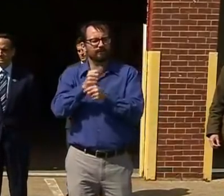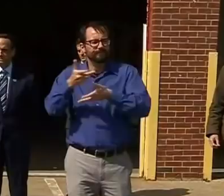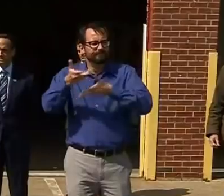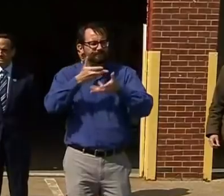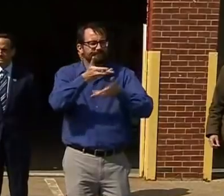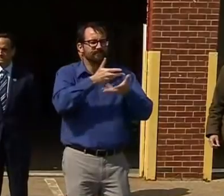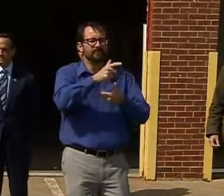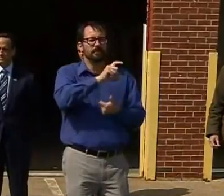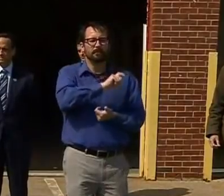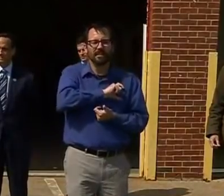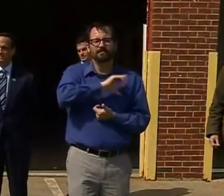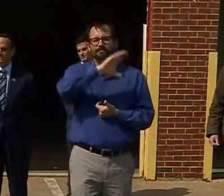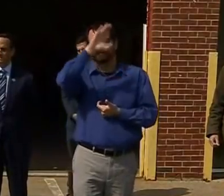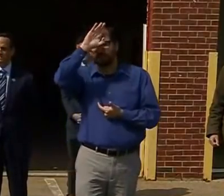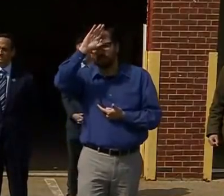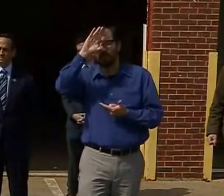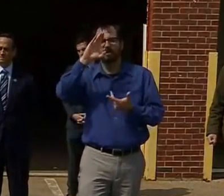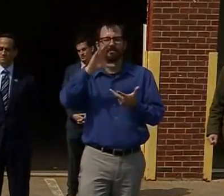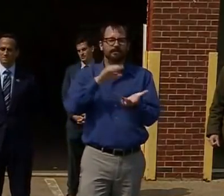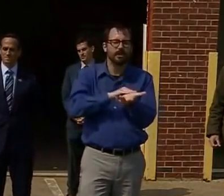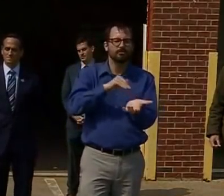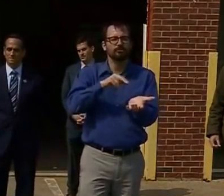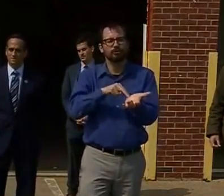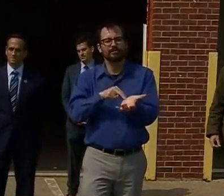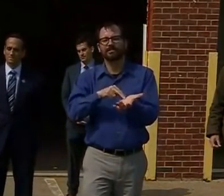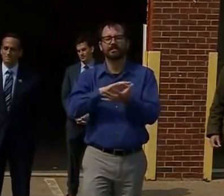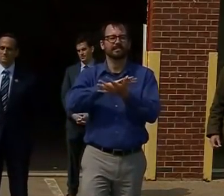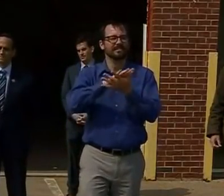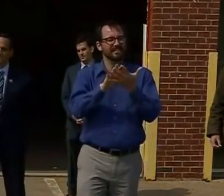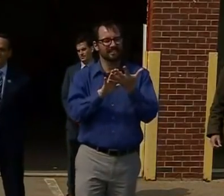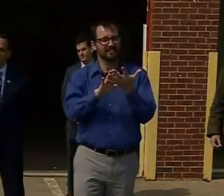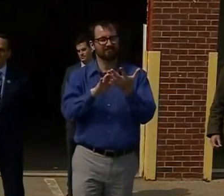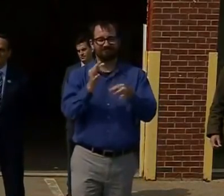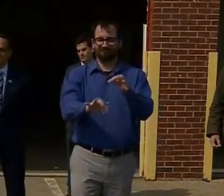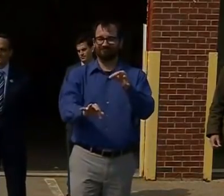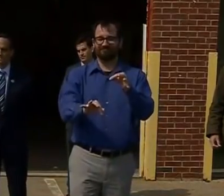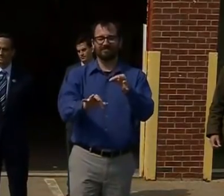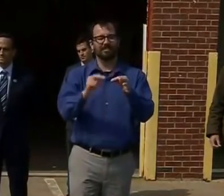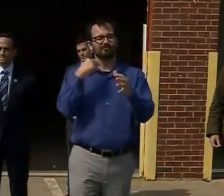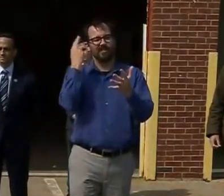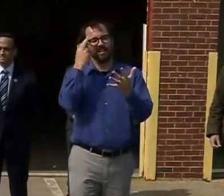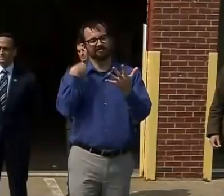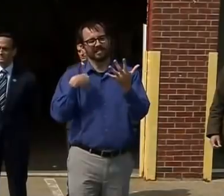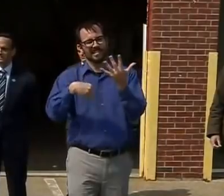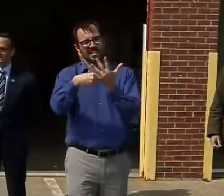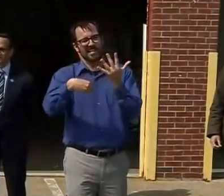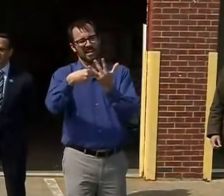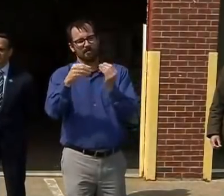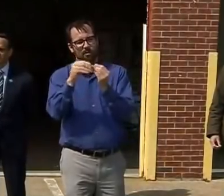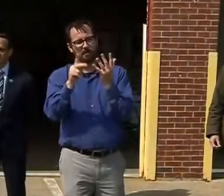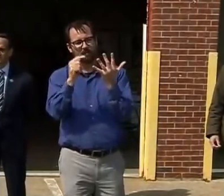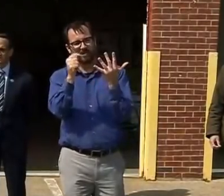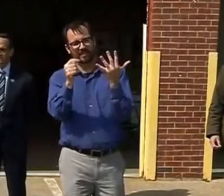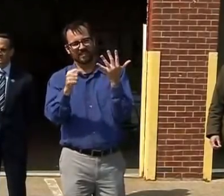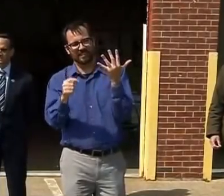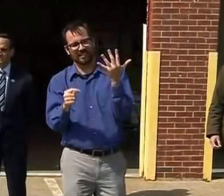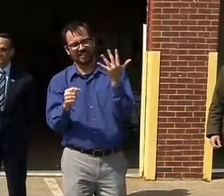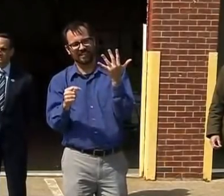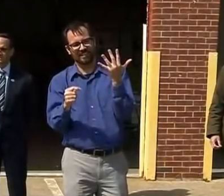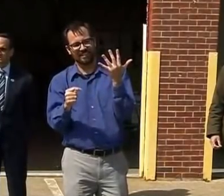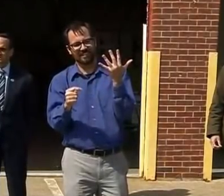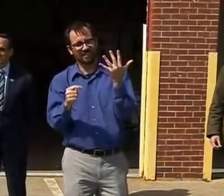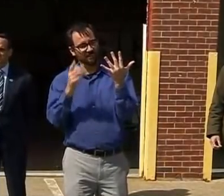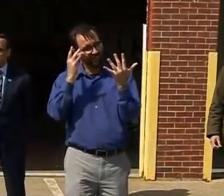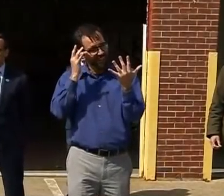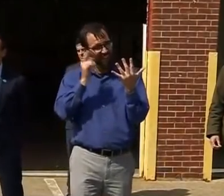that we've had with folks in public health about the fact that grocery workers are exposed all day long to a lot of people